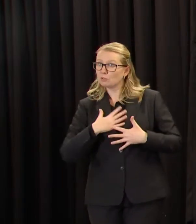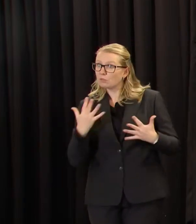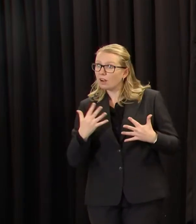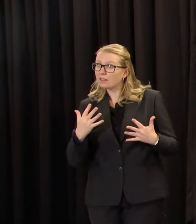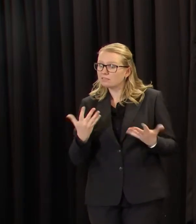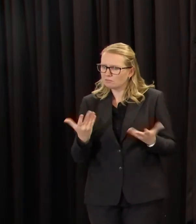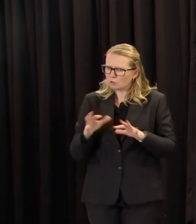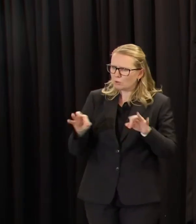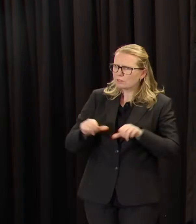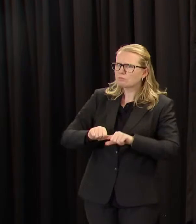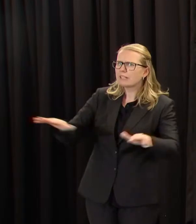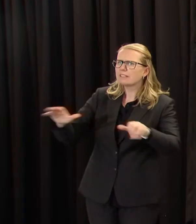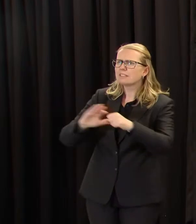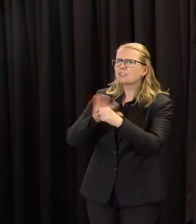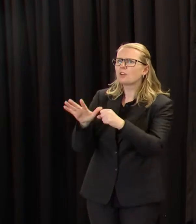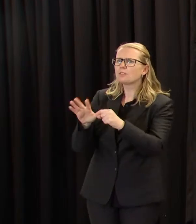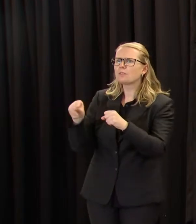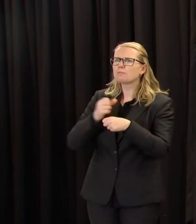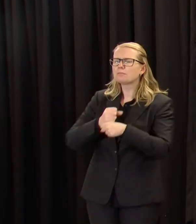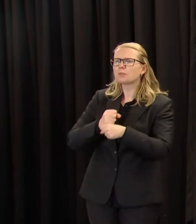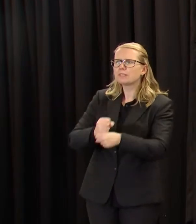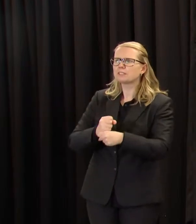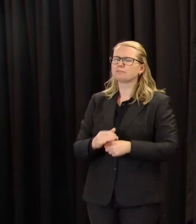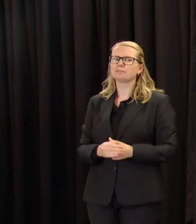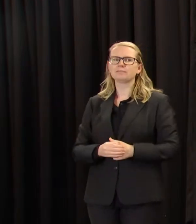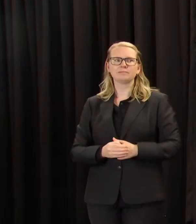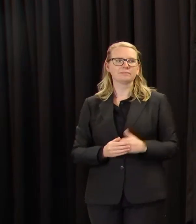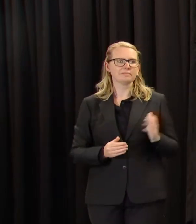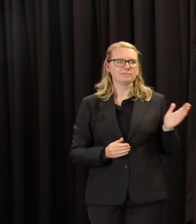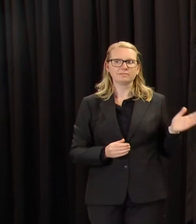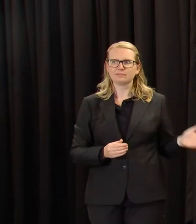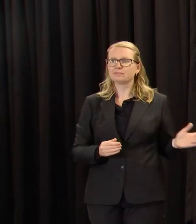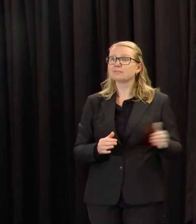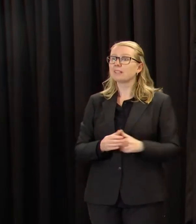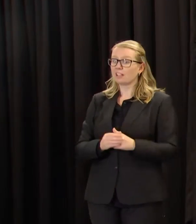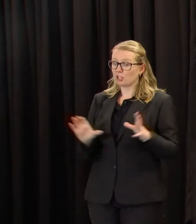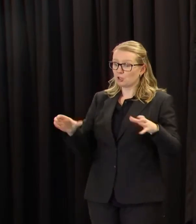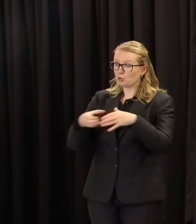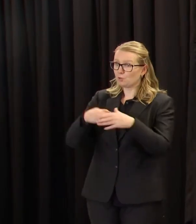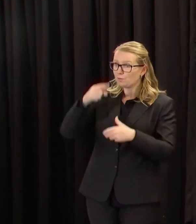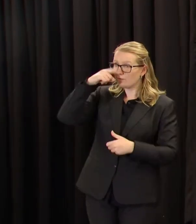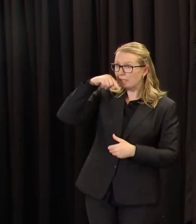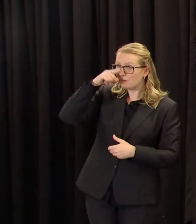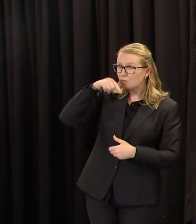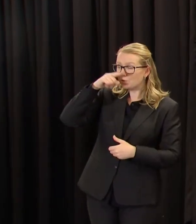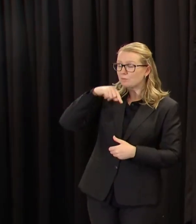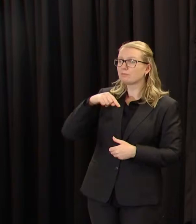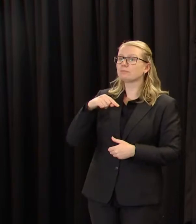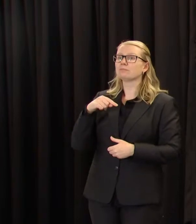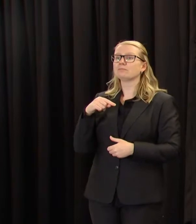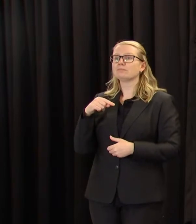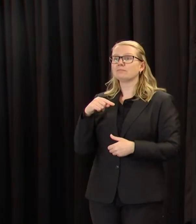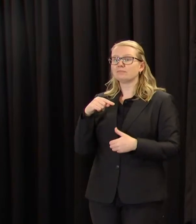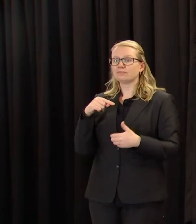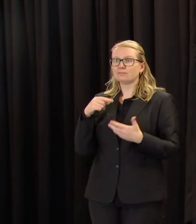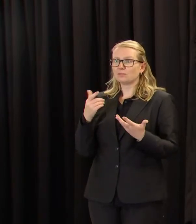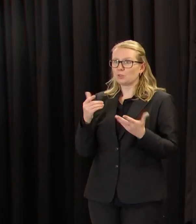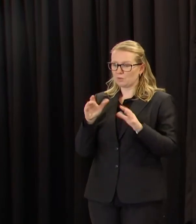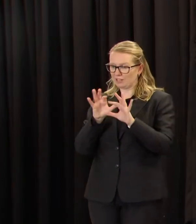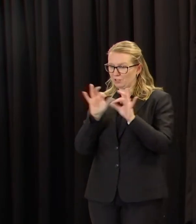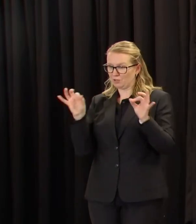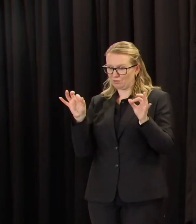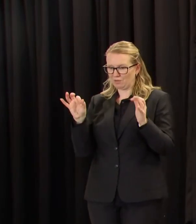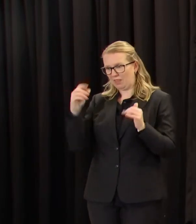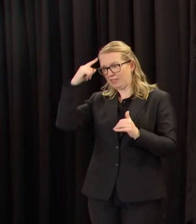I'll put it to you this way: if you've got a bunch of people who don't necessarily think COVID's real, I don't think they're going to be standing in the queue getting a test, are they?